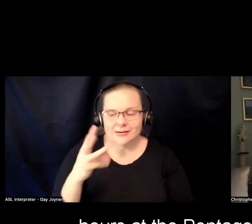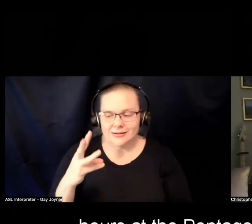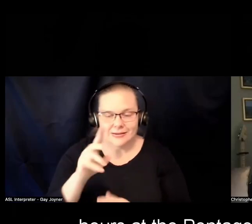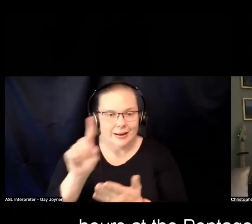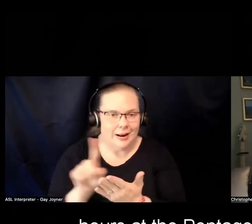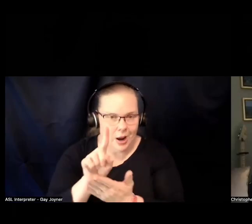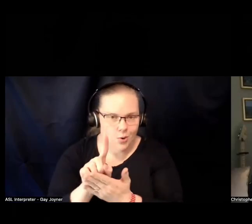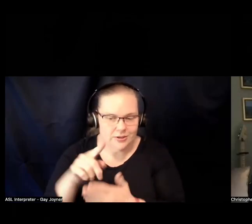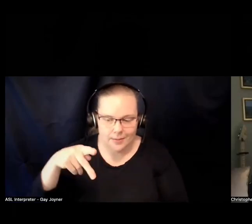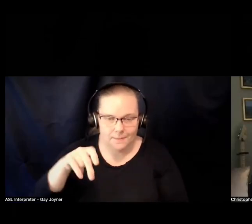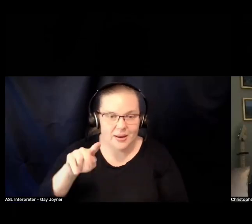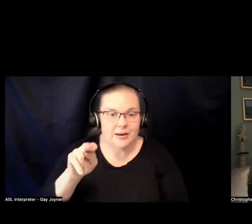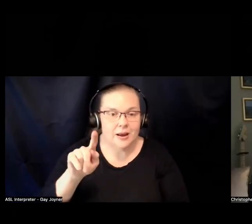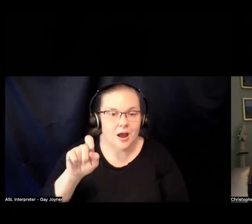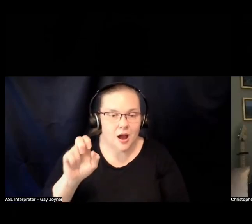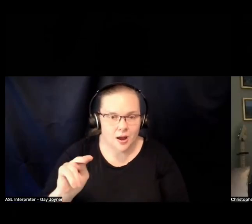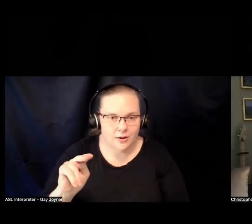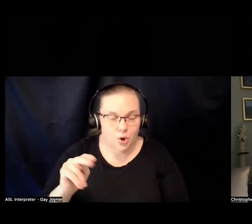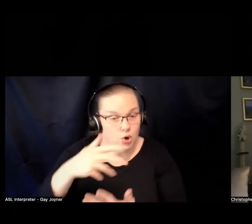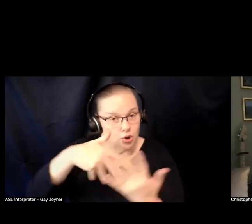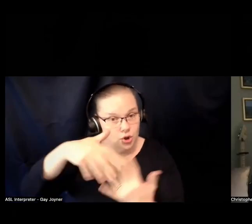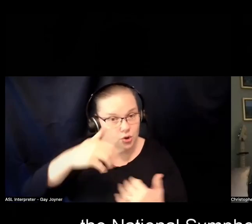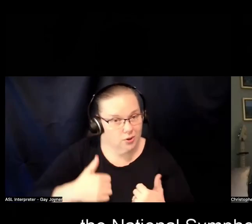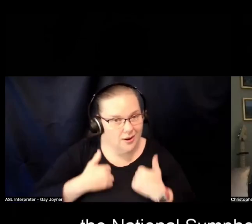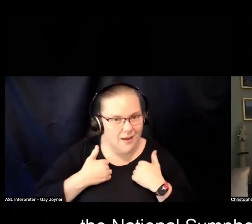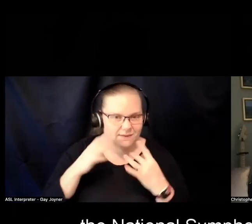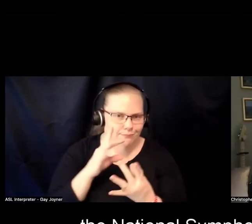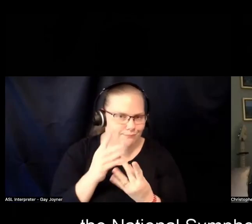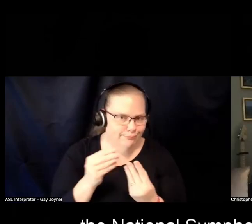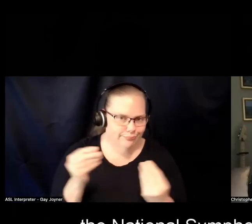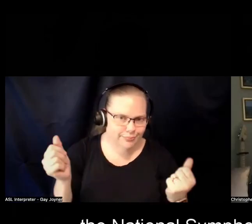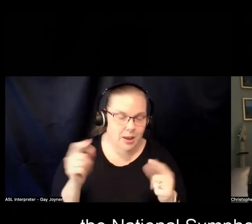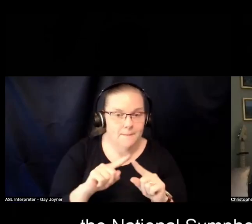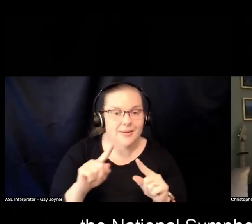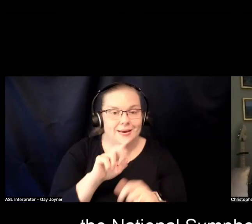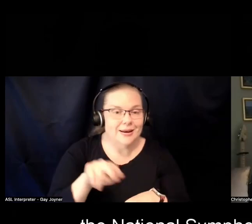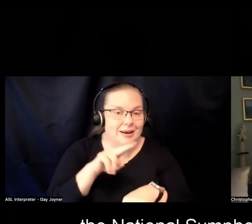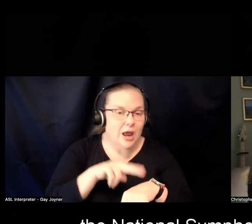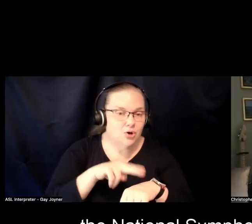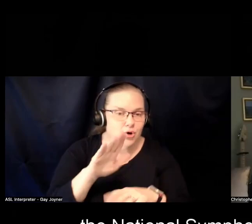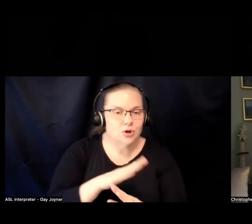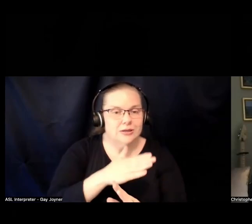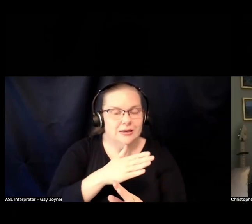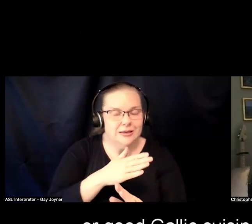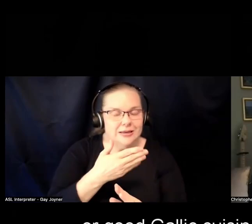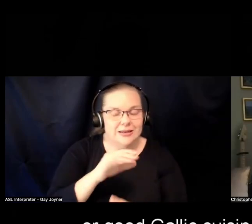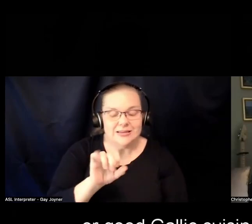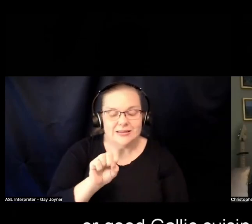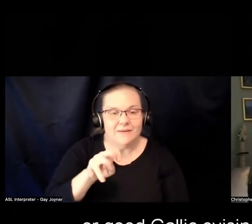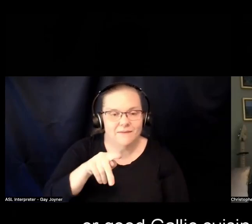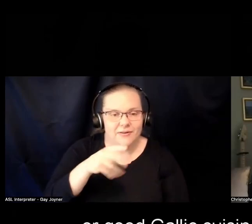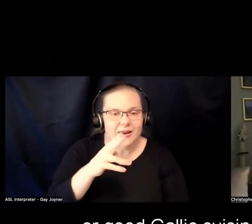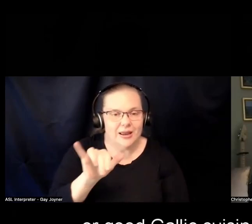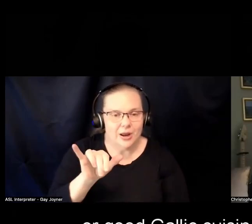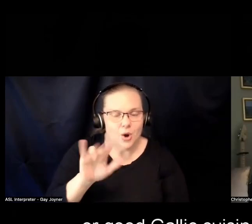life nearly evaporated. The only rare indulgences being the National Symphony Orchestra at Constitution Hall or good